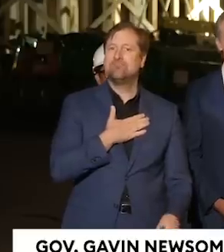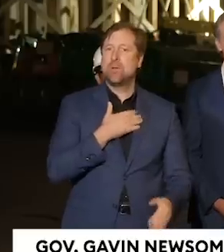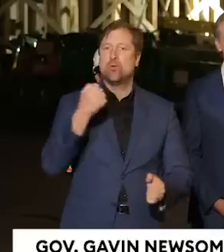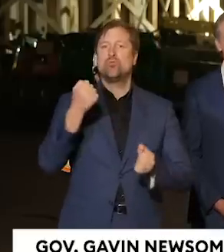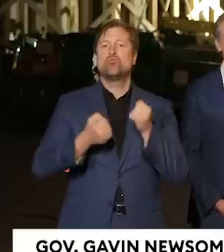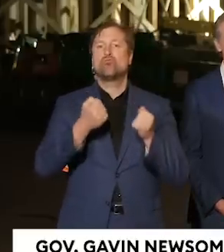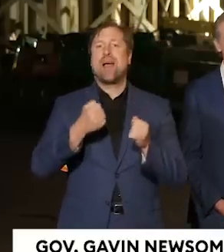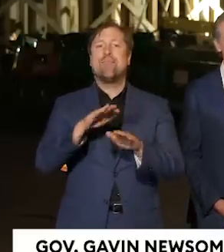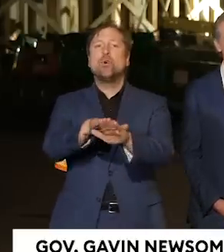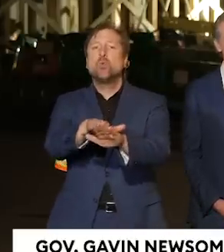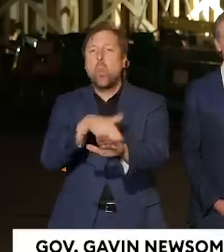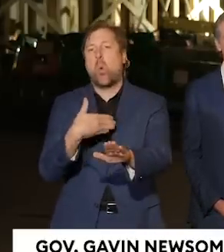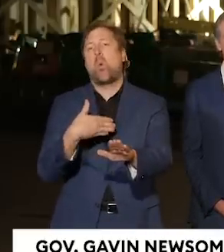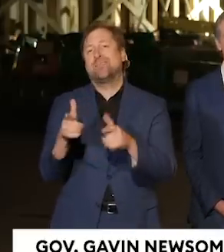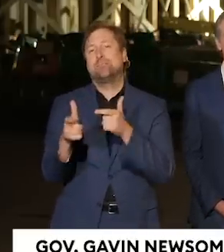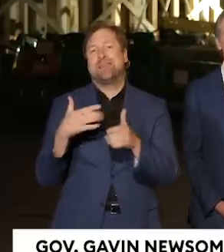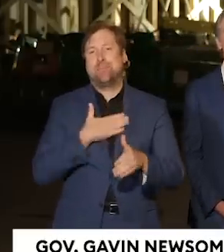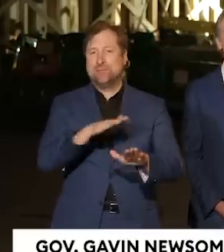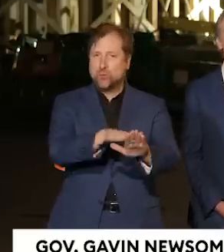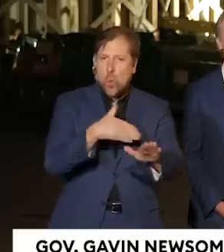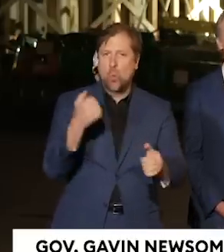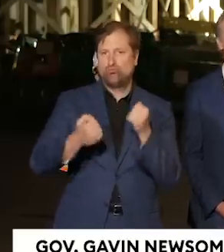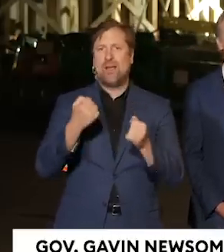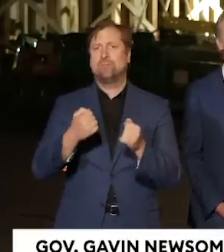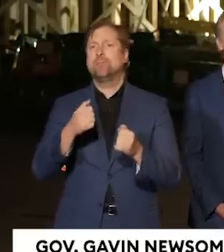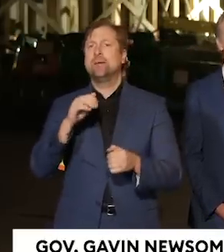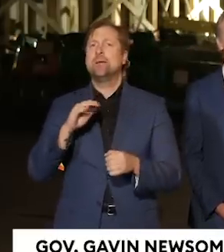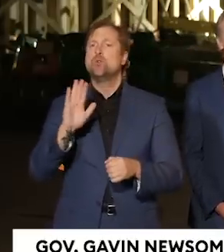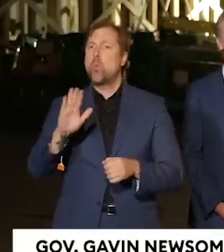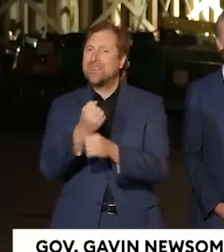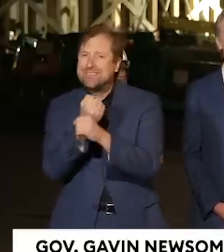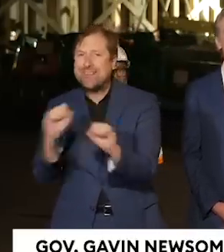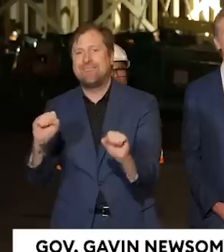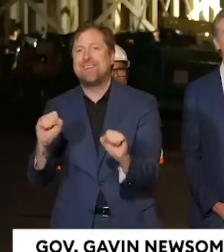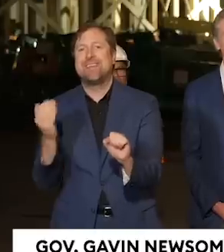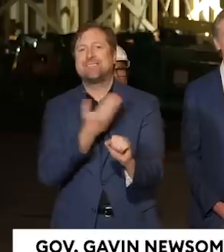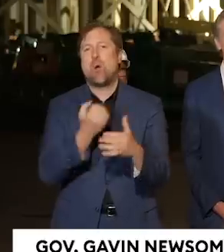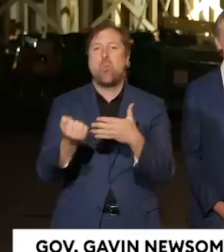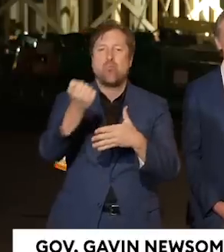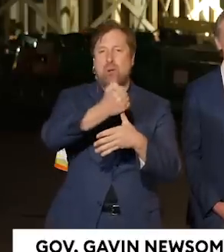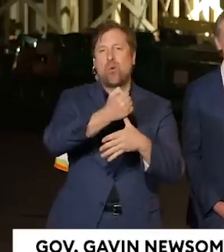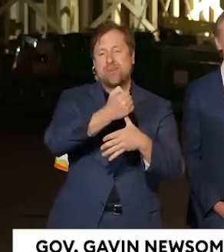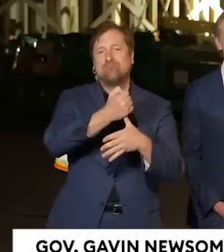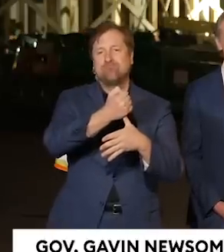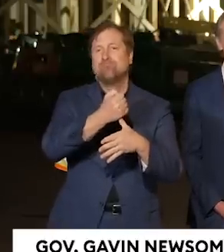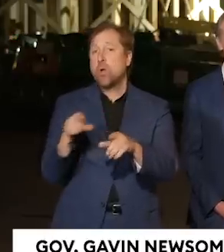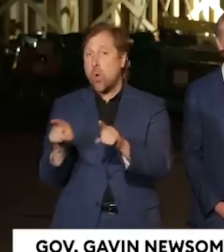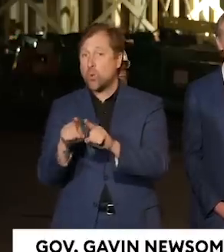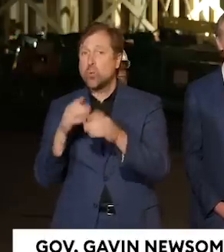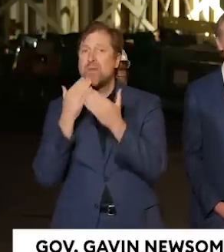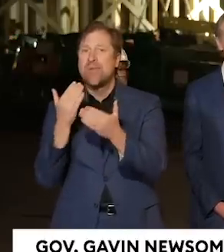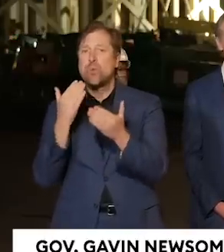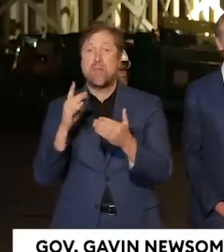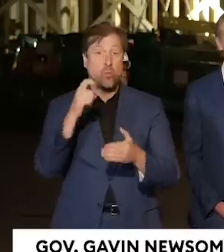conduce baja velocidad. Tu seguridad es nuestra prioridad. También muchas gracias